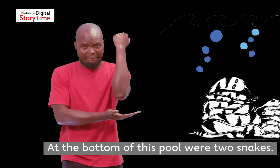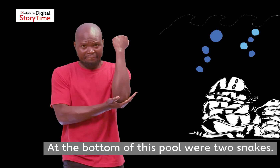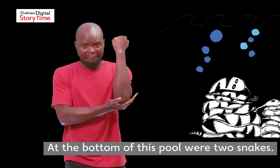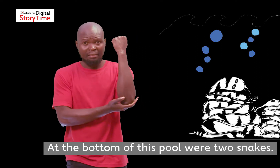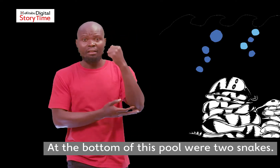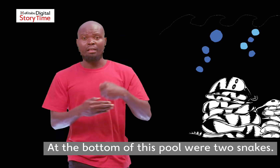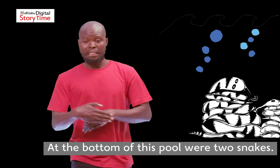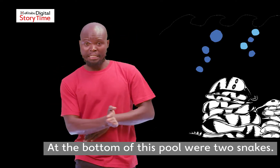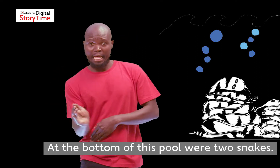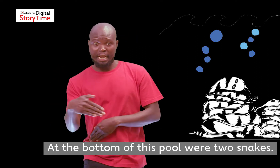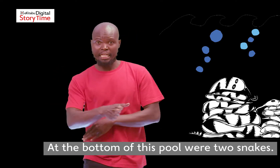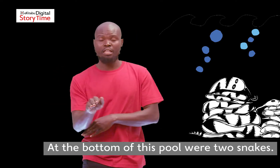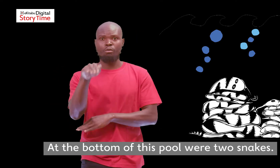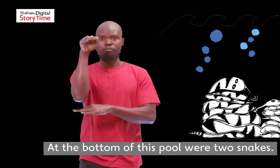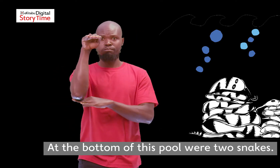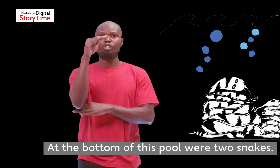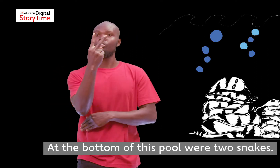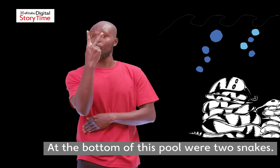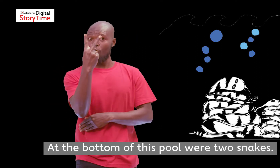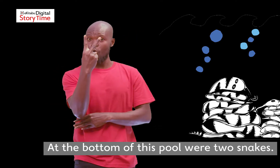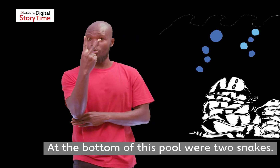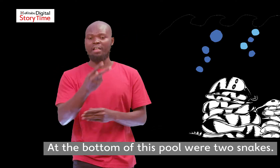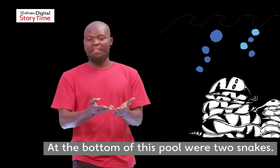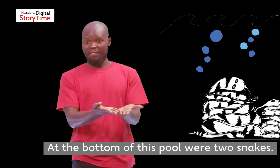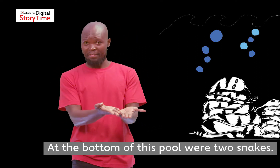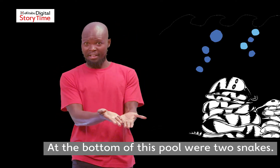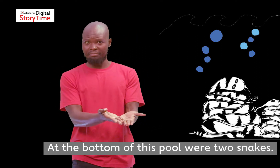At the bottom of this pool were two snakes.